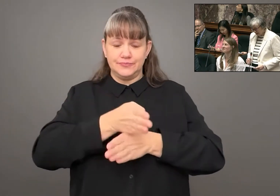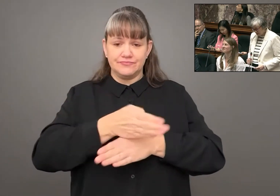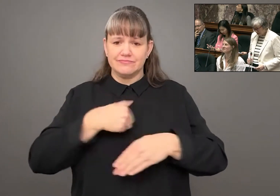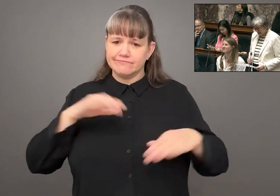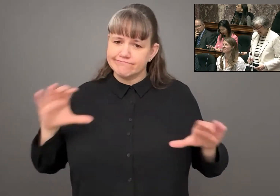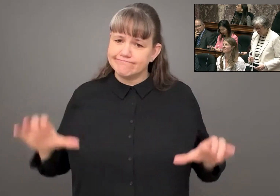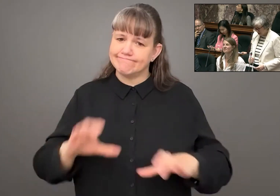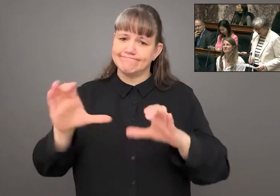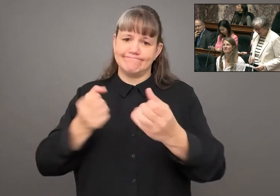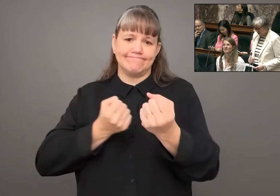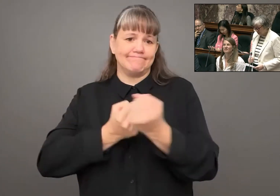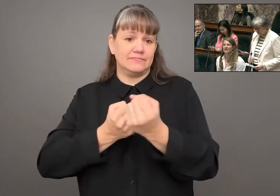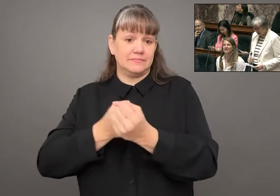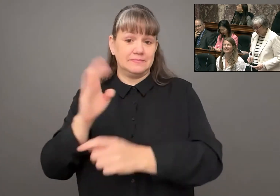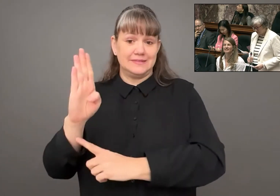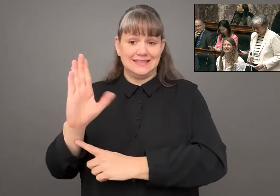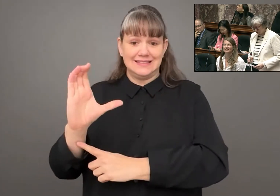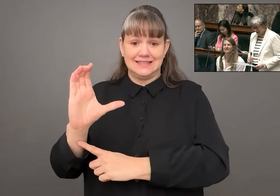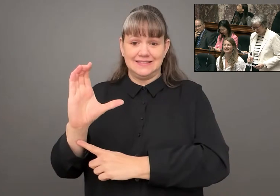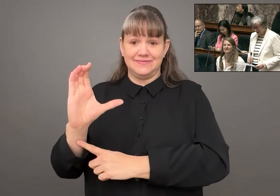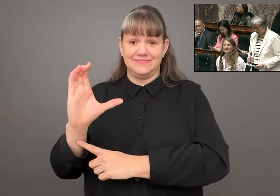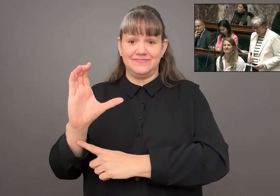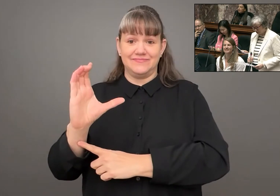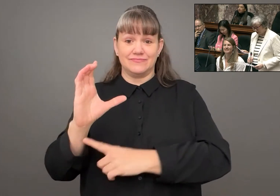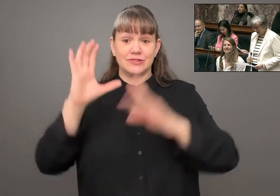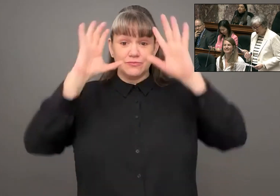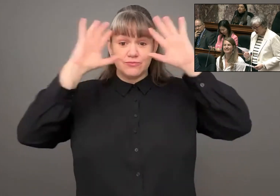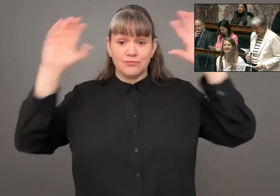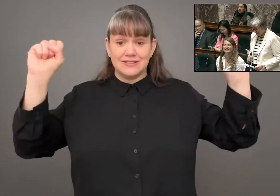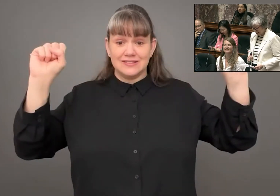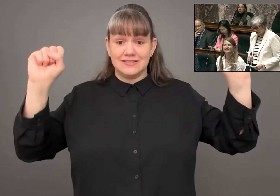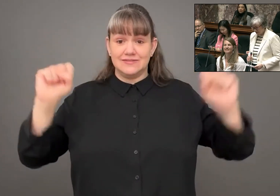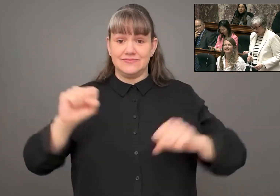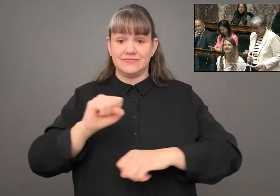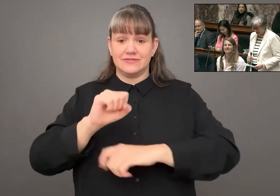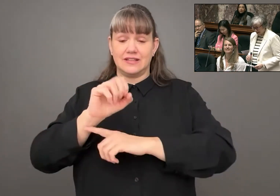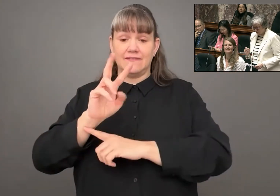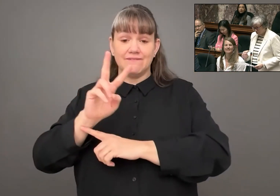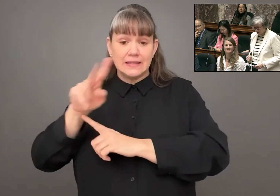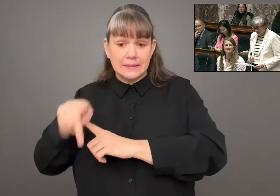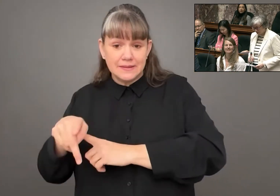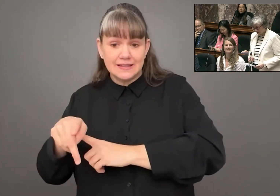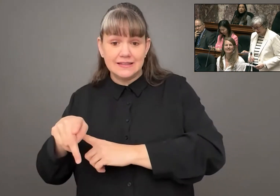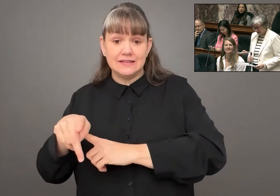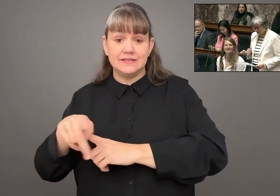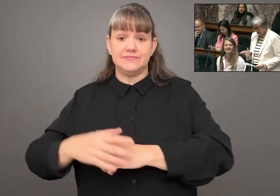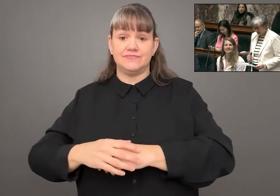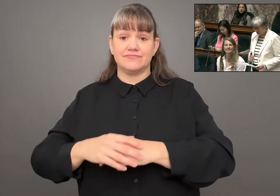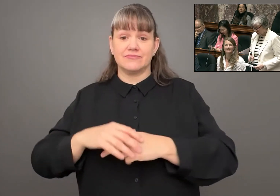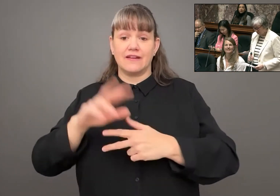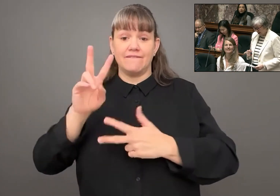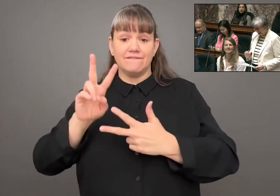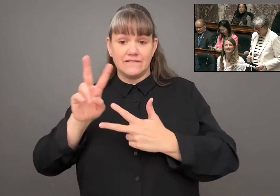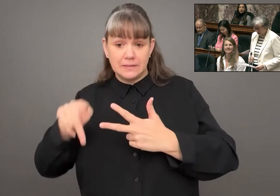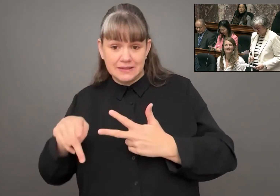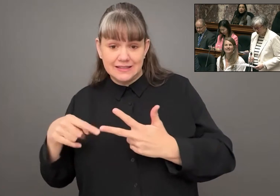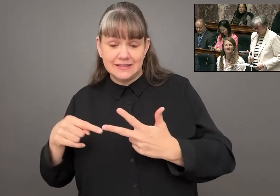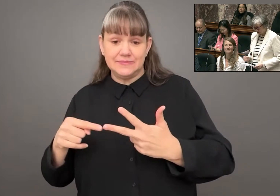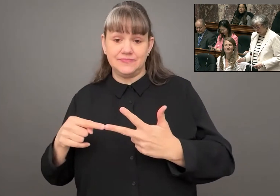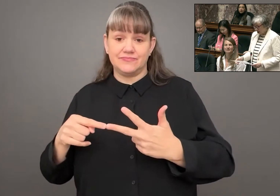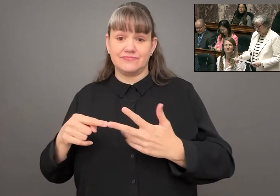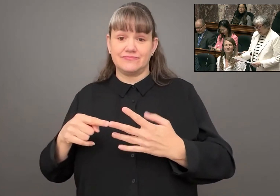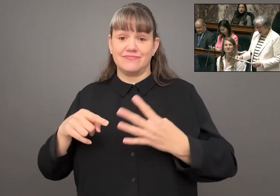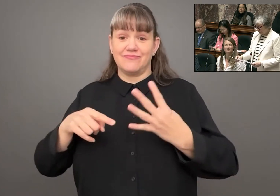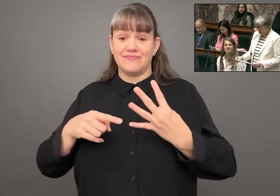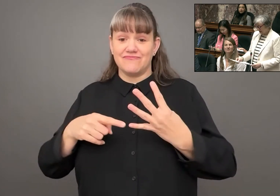Cronenbush, Vice President, Christy Slusarenko, Vice President, Dmitry Osinski, Vice President, Norman Glutovax, Brenda Chu, Anderson